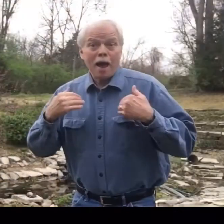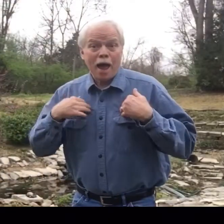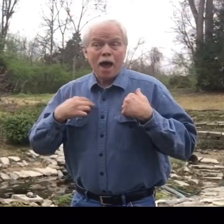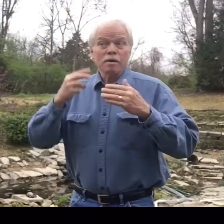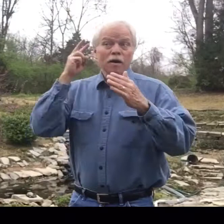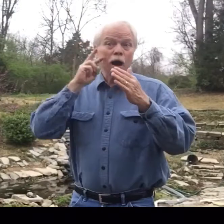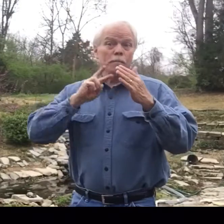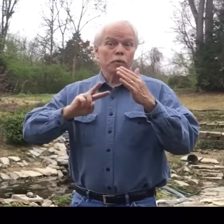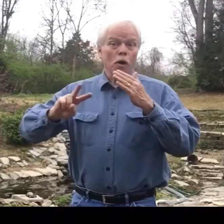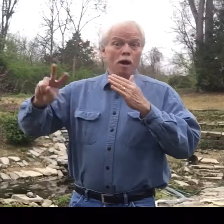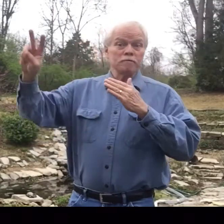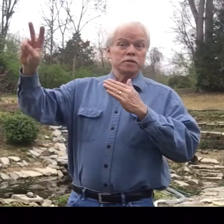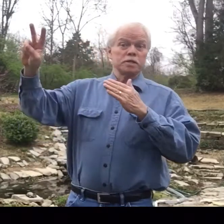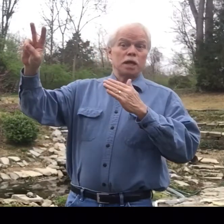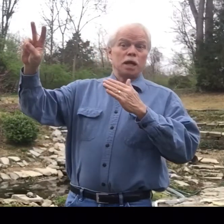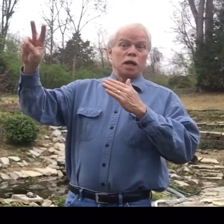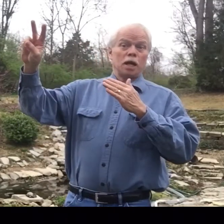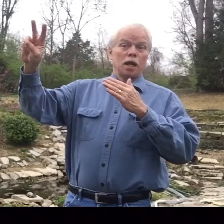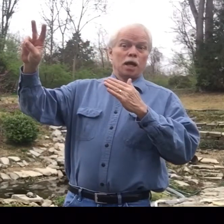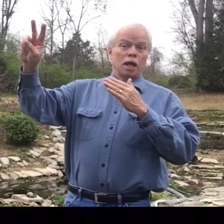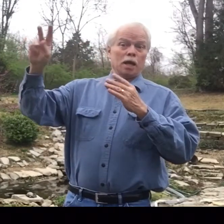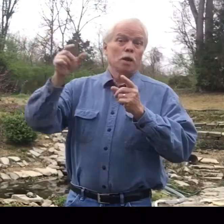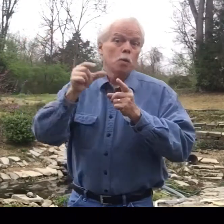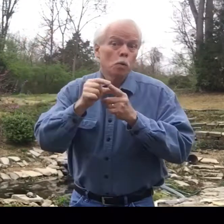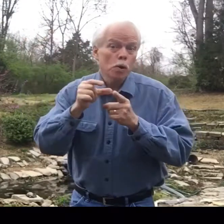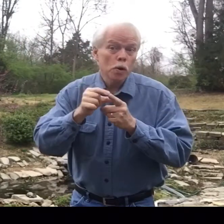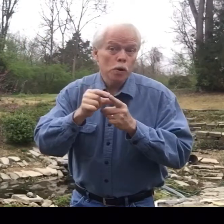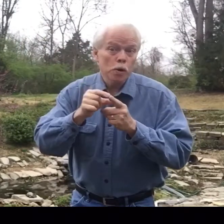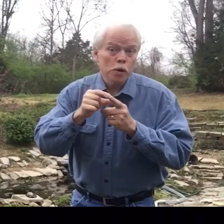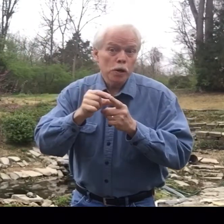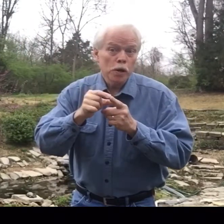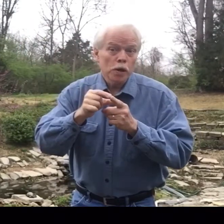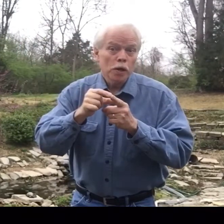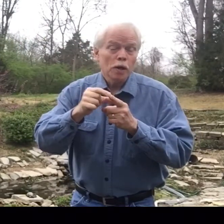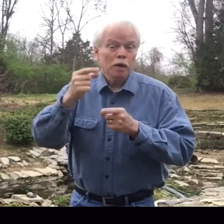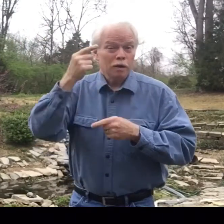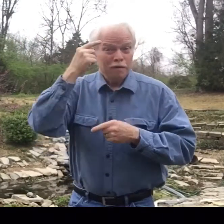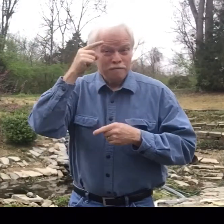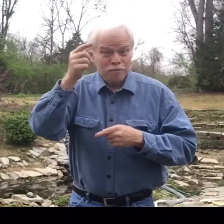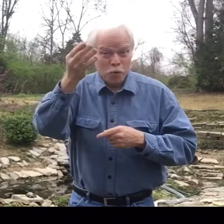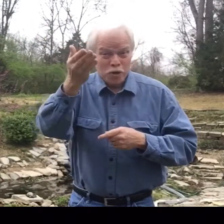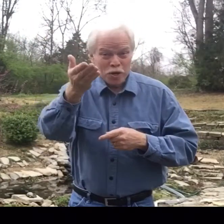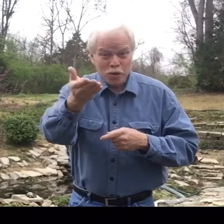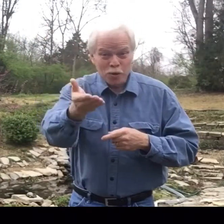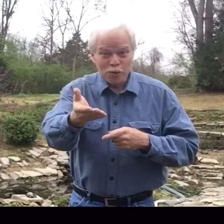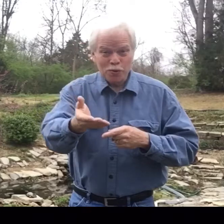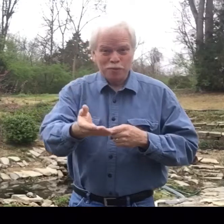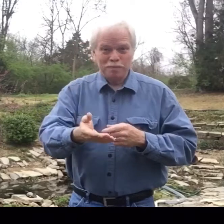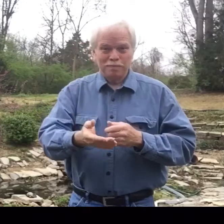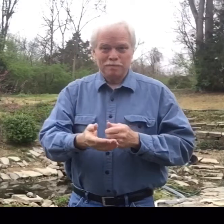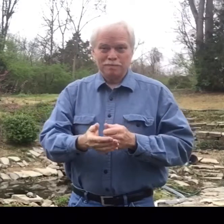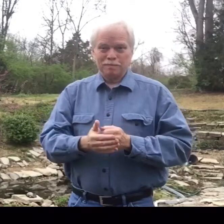I have a prophecy word for you.